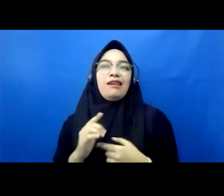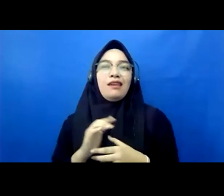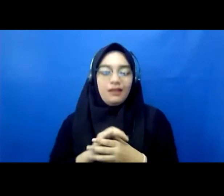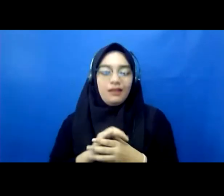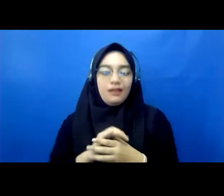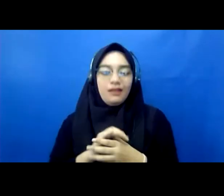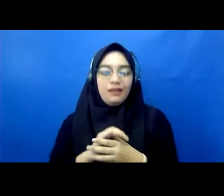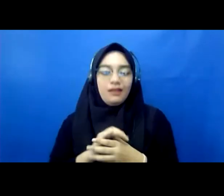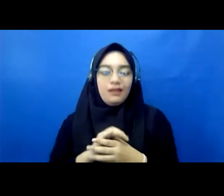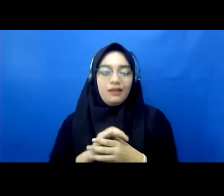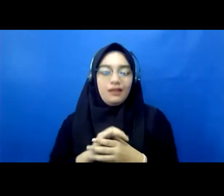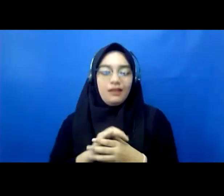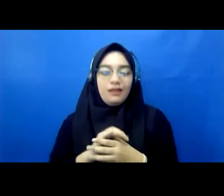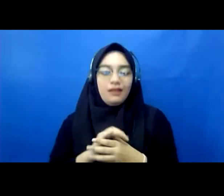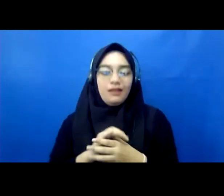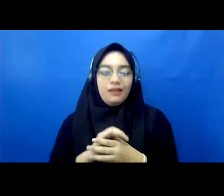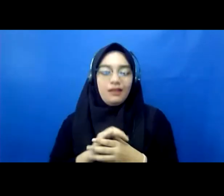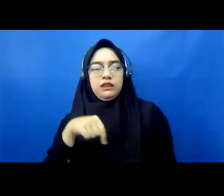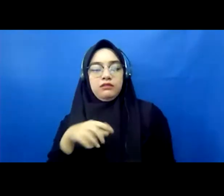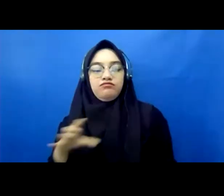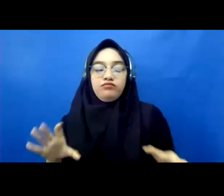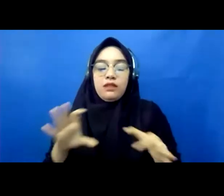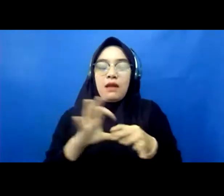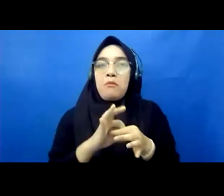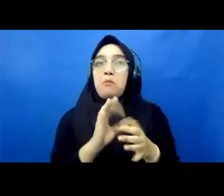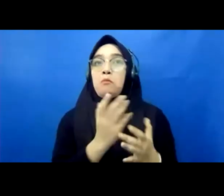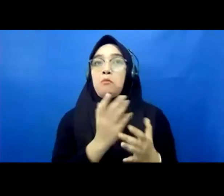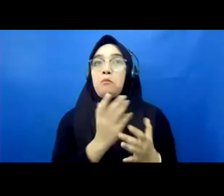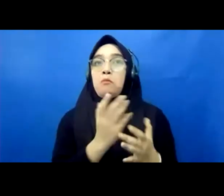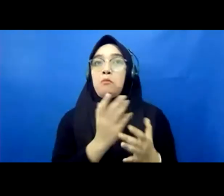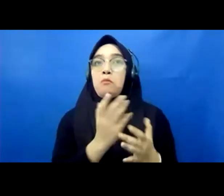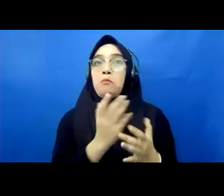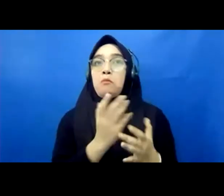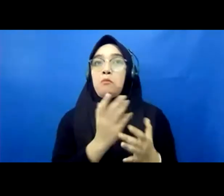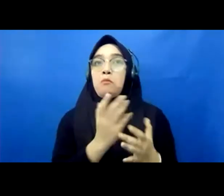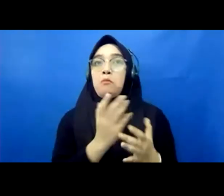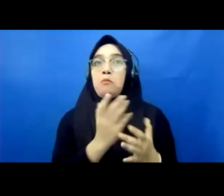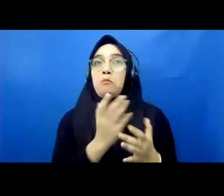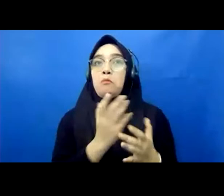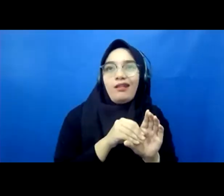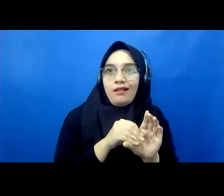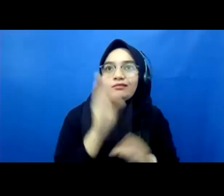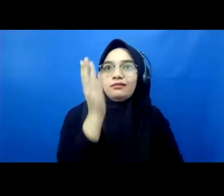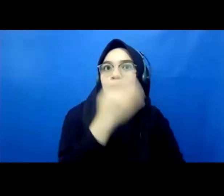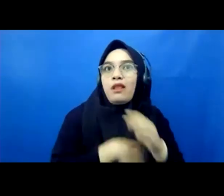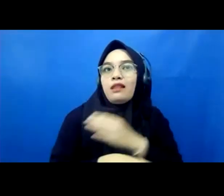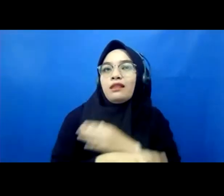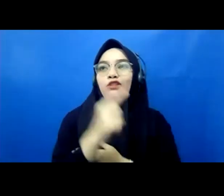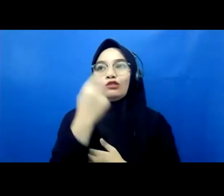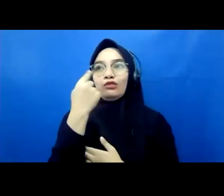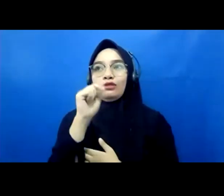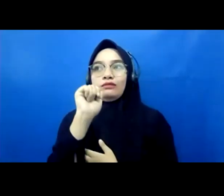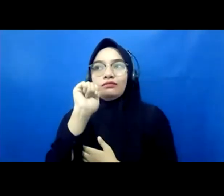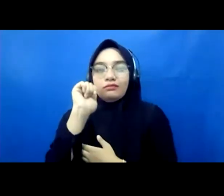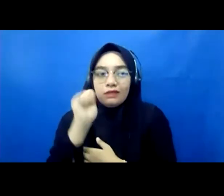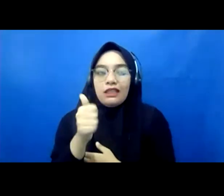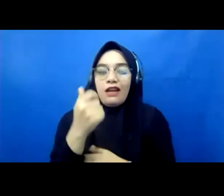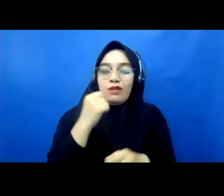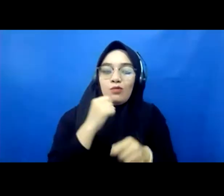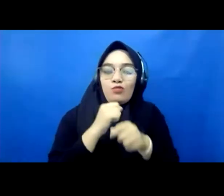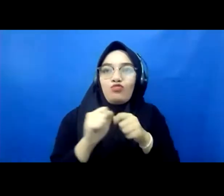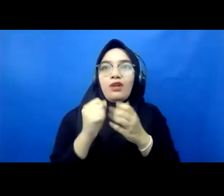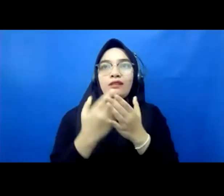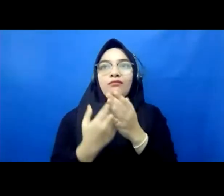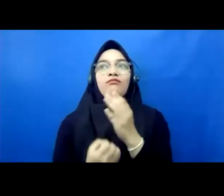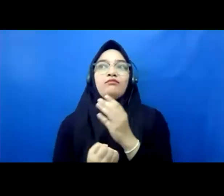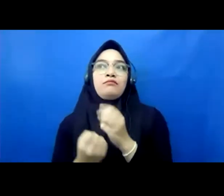and its partners actively include persons with disabilities in the design and implementation of recovery initiatives to best ensure that these initiatives